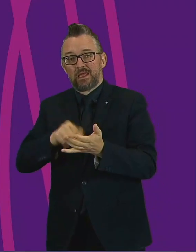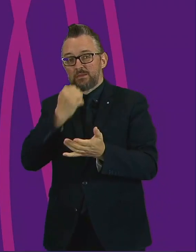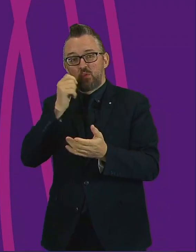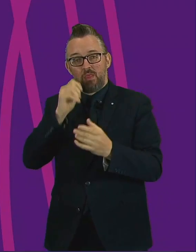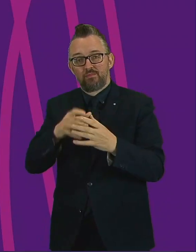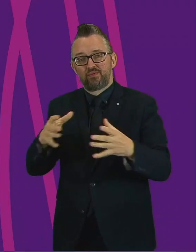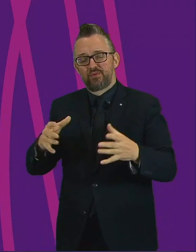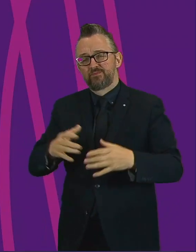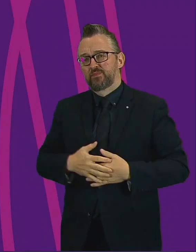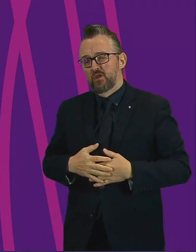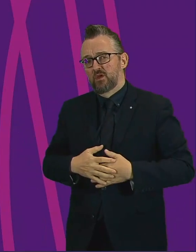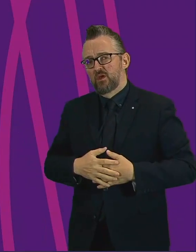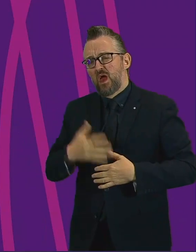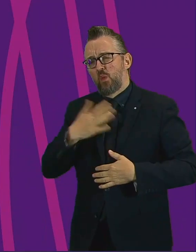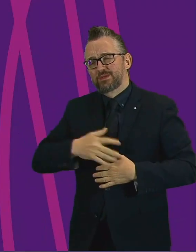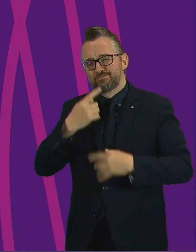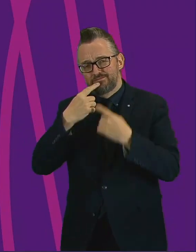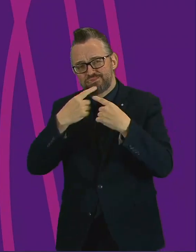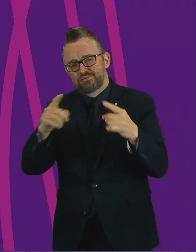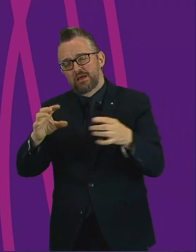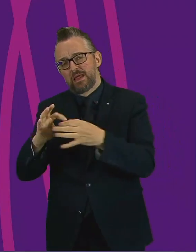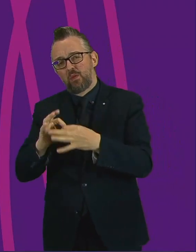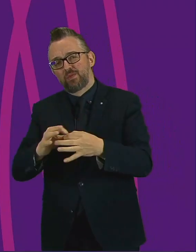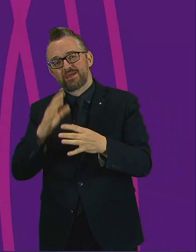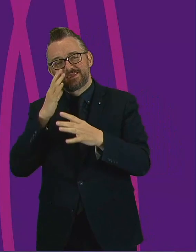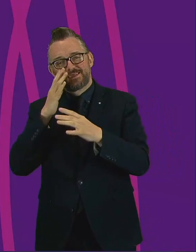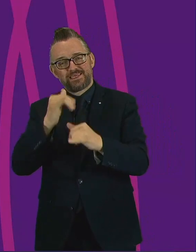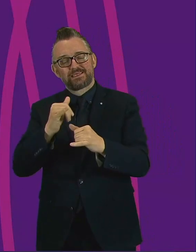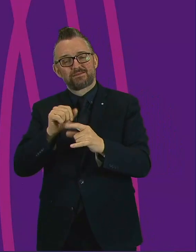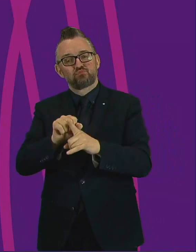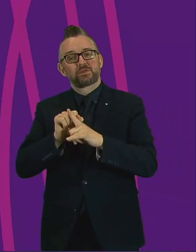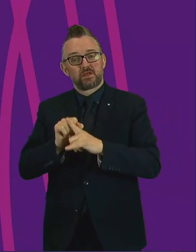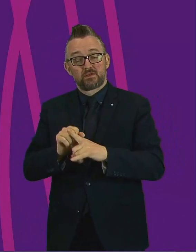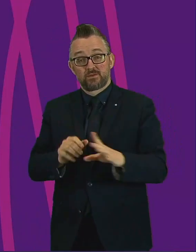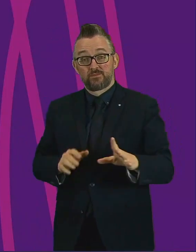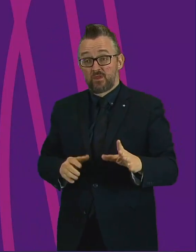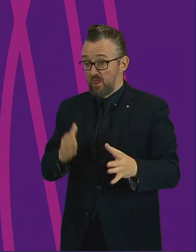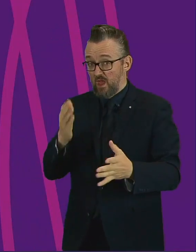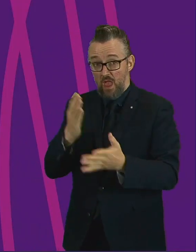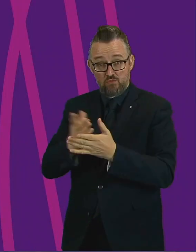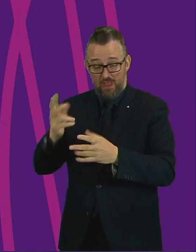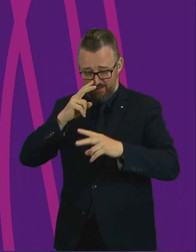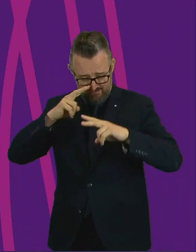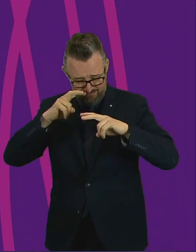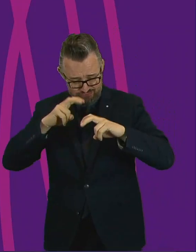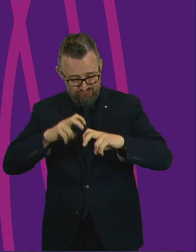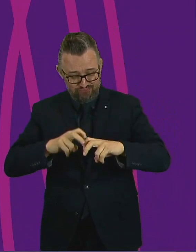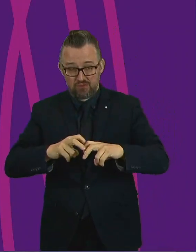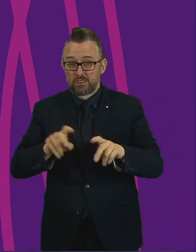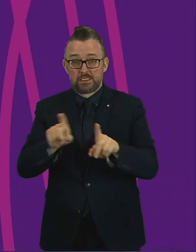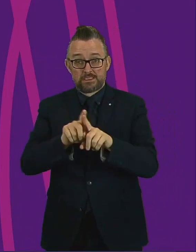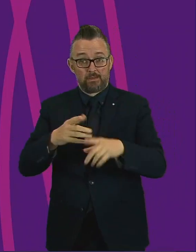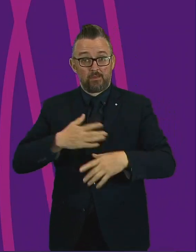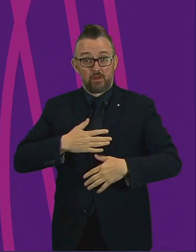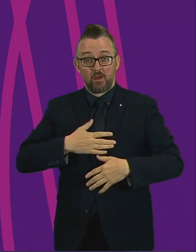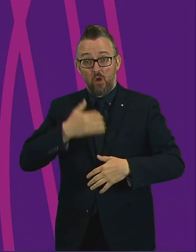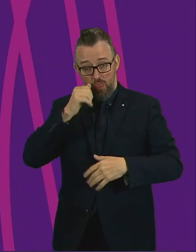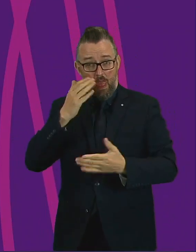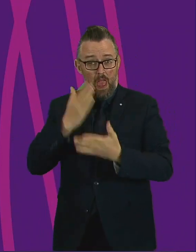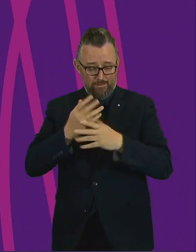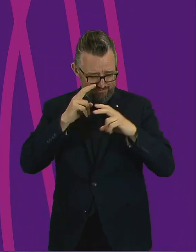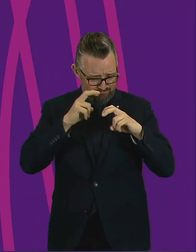Test and Protect is, yes, absolutely scrutinise and look at the detail of that, because you can be assured I and the Health Secretary will be doing